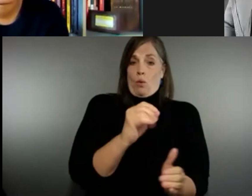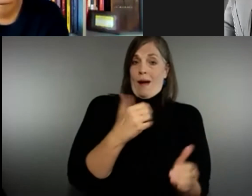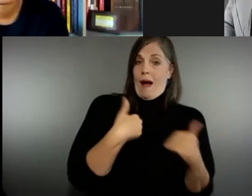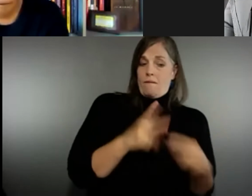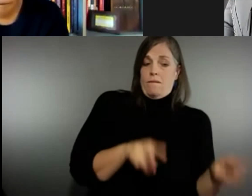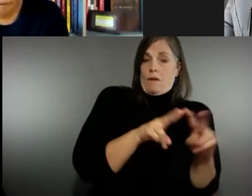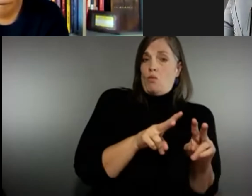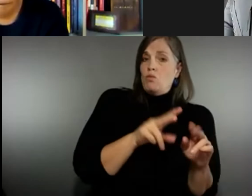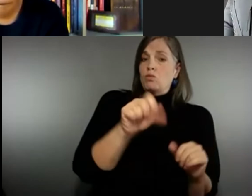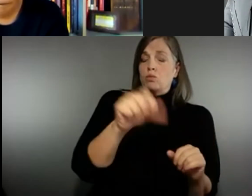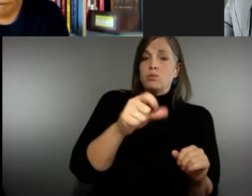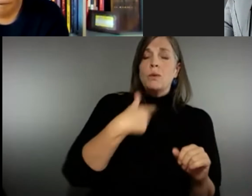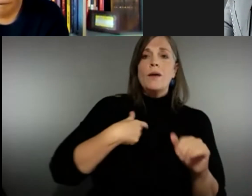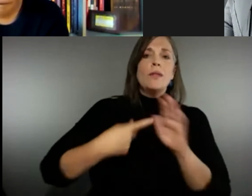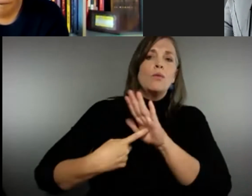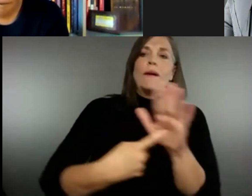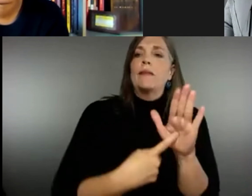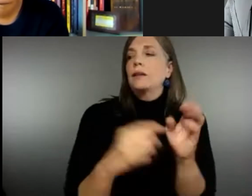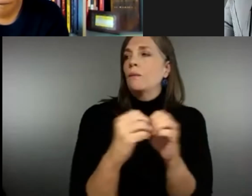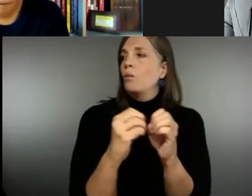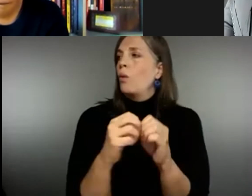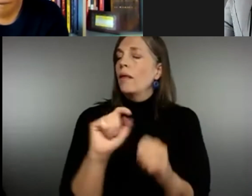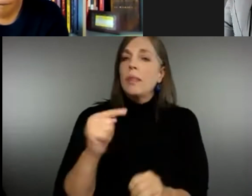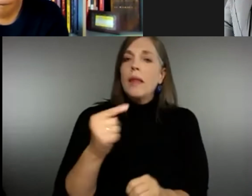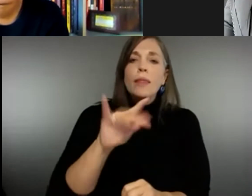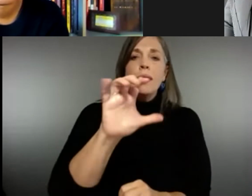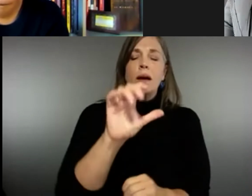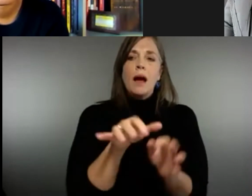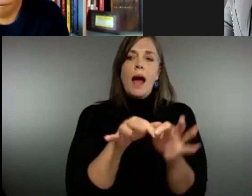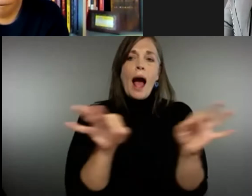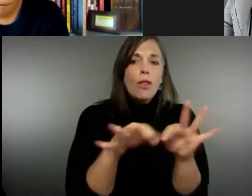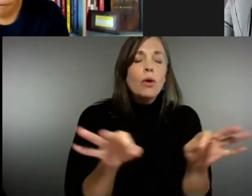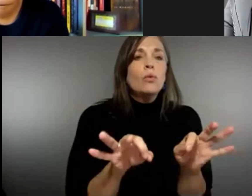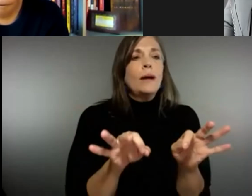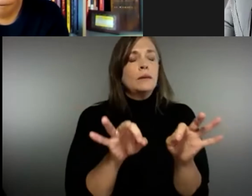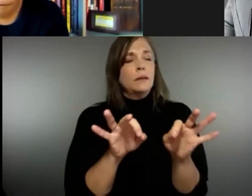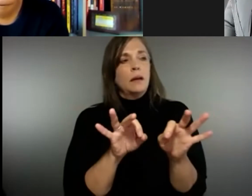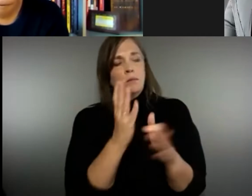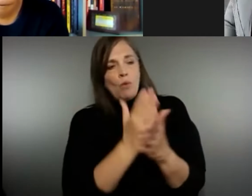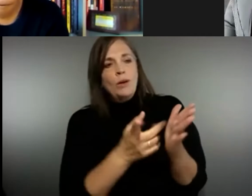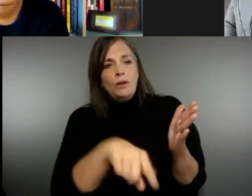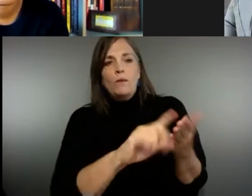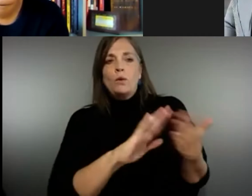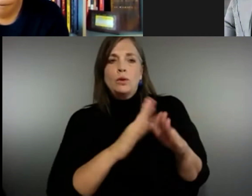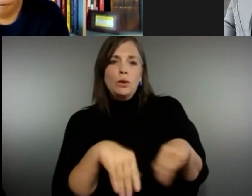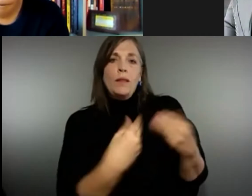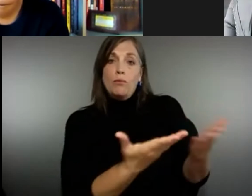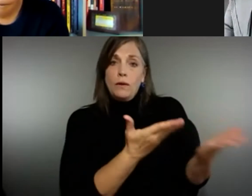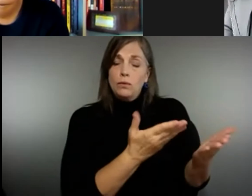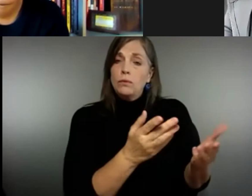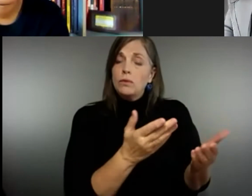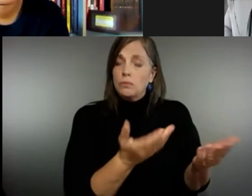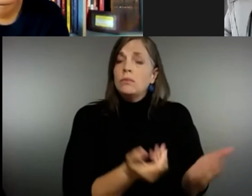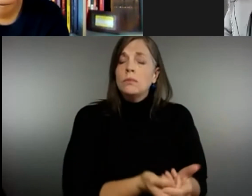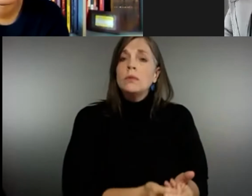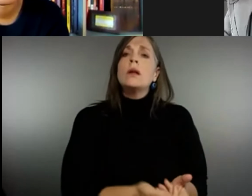much more reflective of the the sort of ethnic and linguistic composition of the communities that they seek to serve that being said i think you